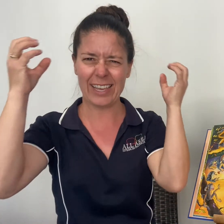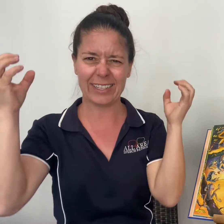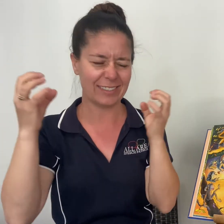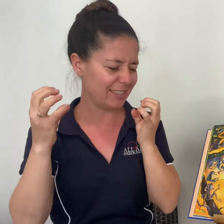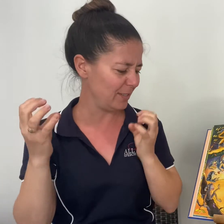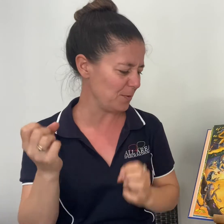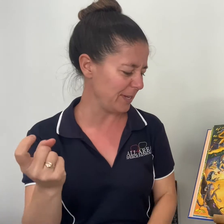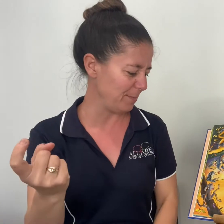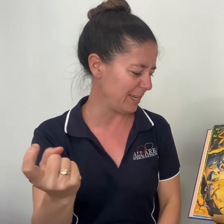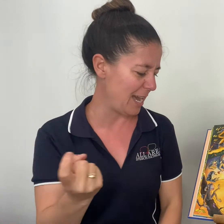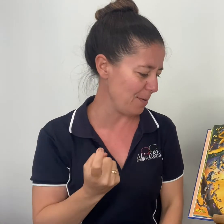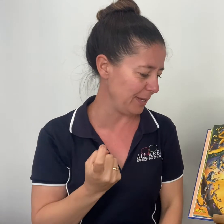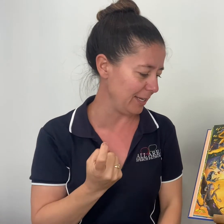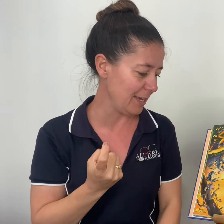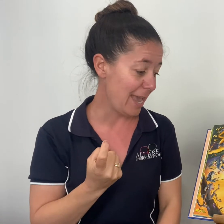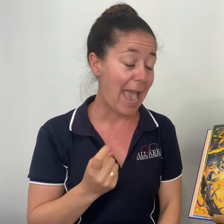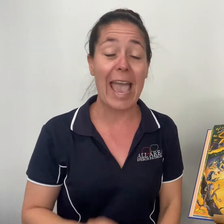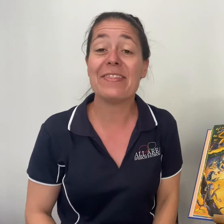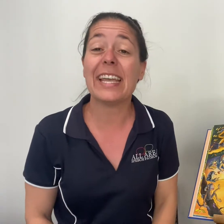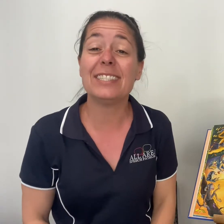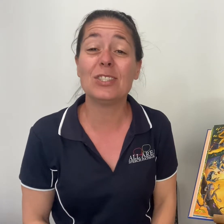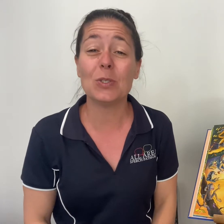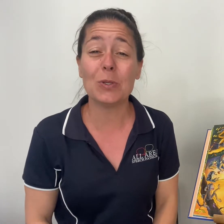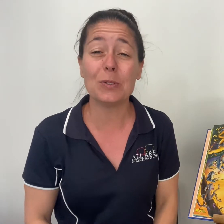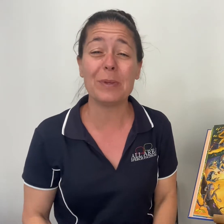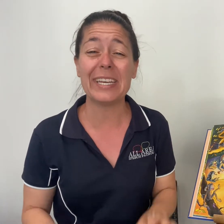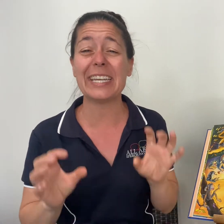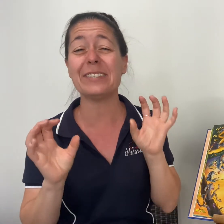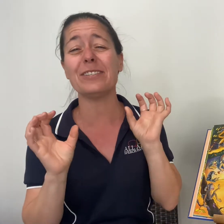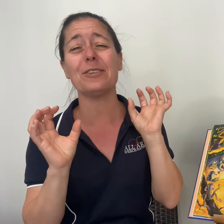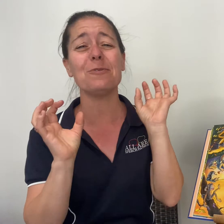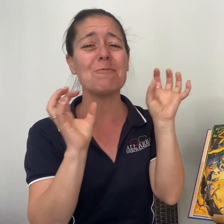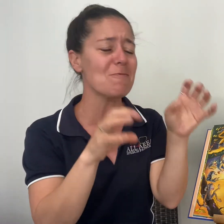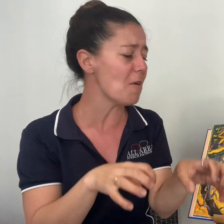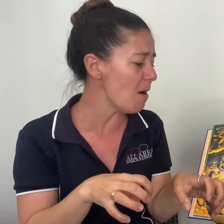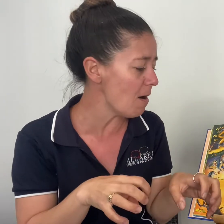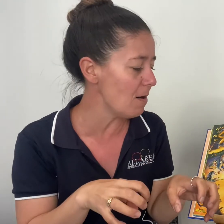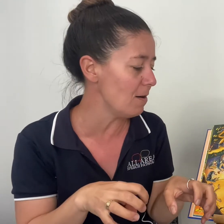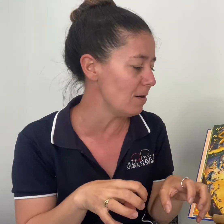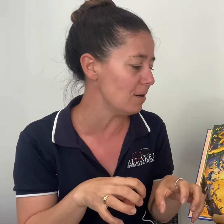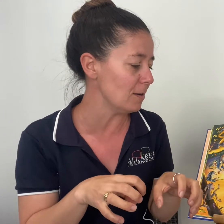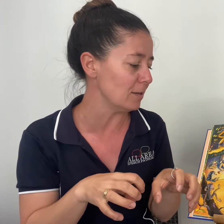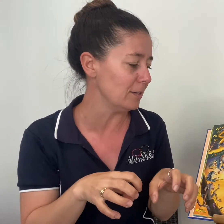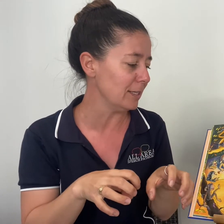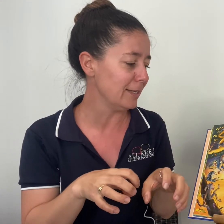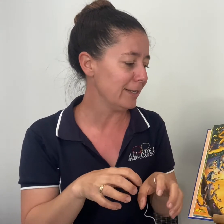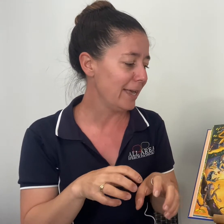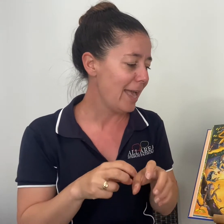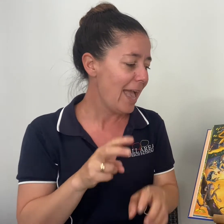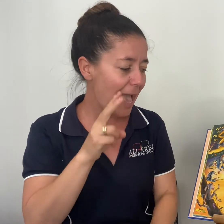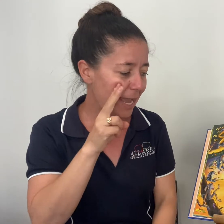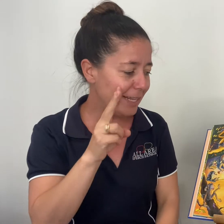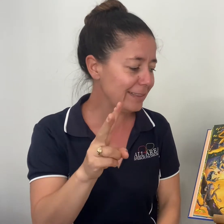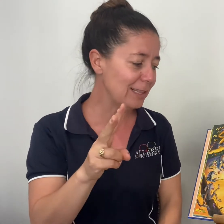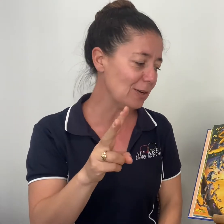lions saw him coming and they soon began to roar. Hey, look